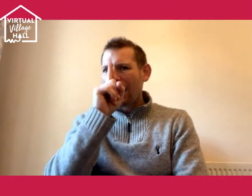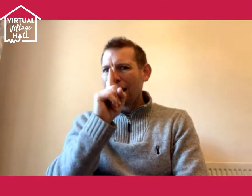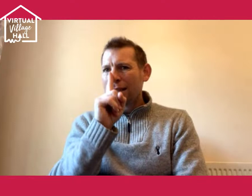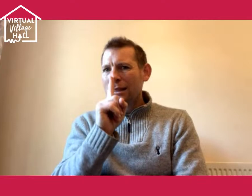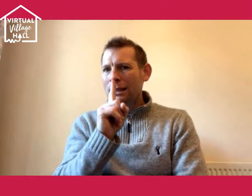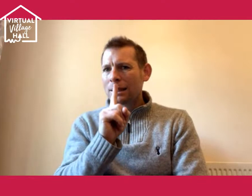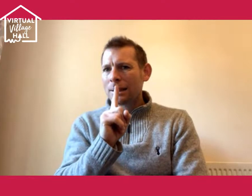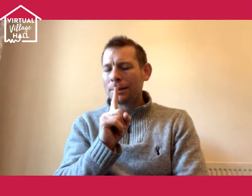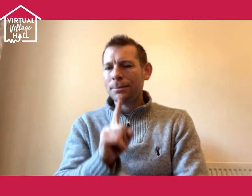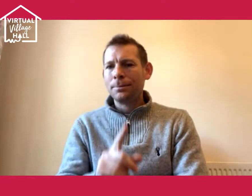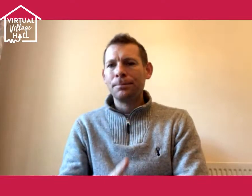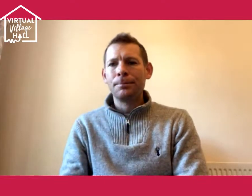and handsome,